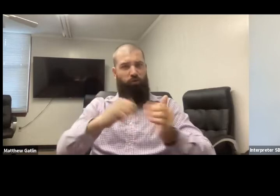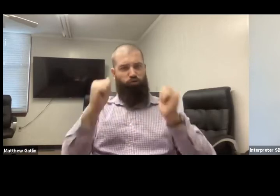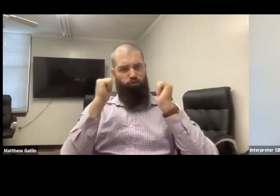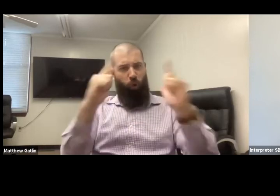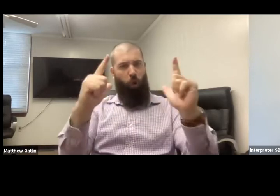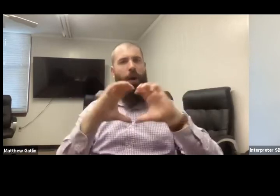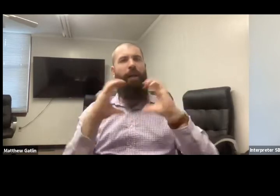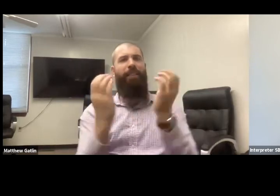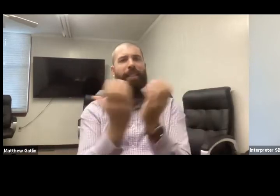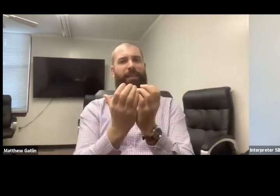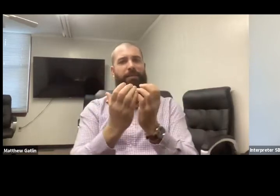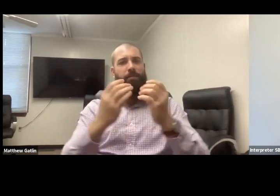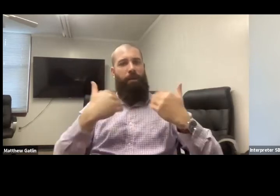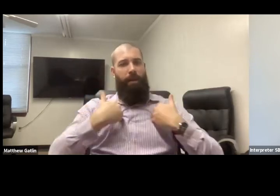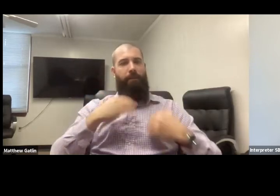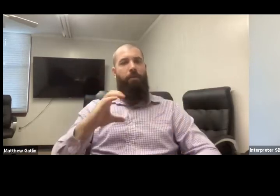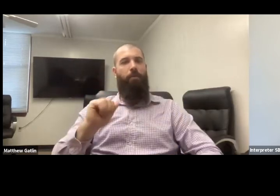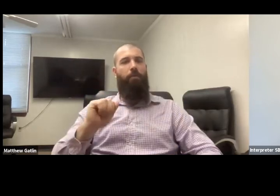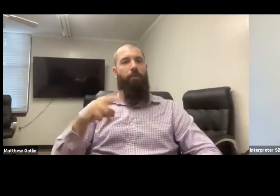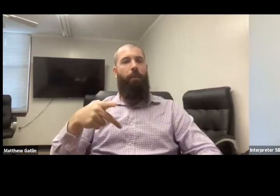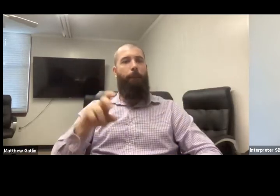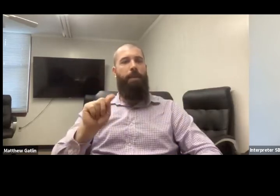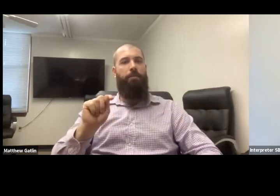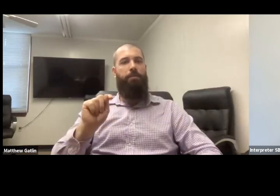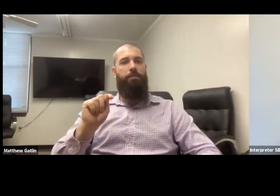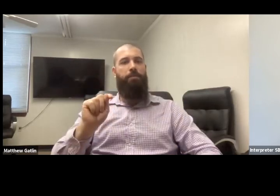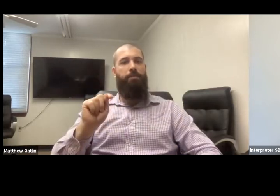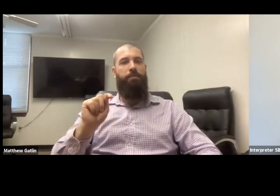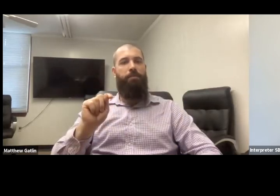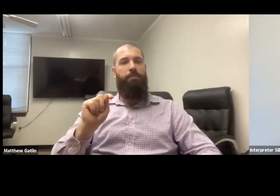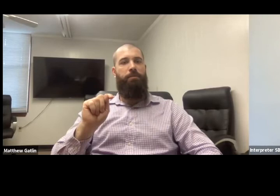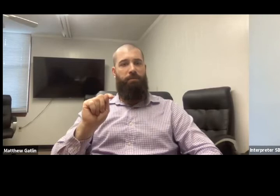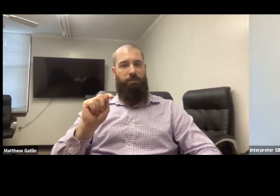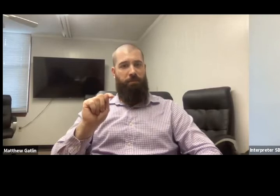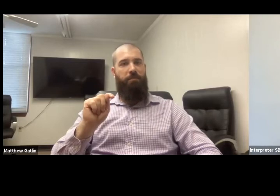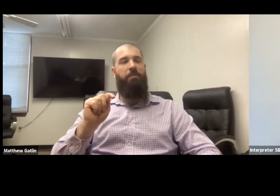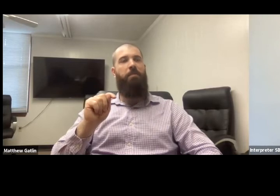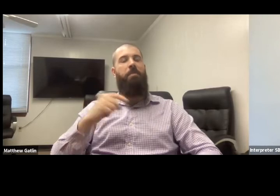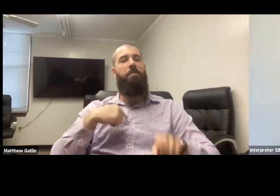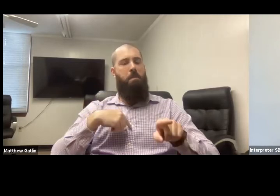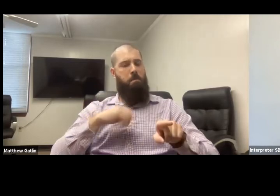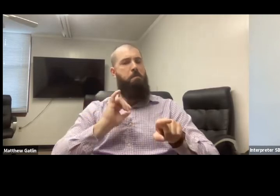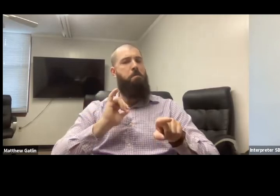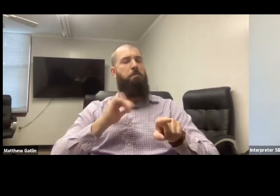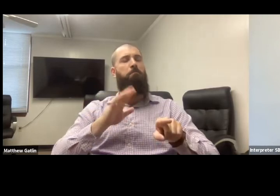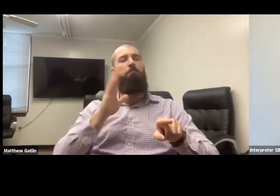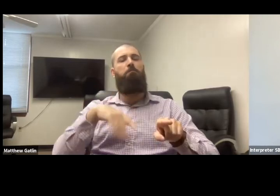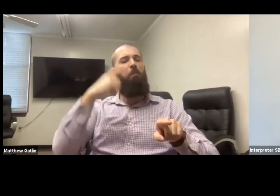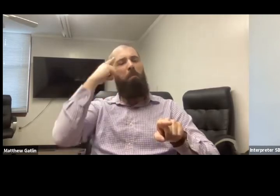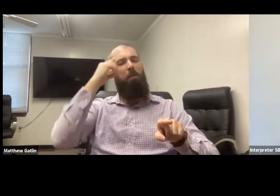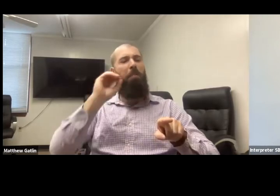When I was at Gallaudet, I noticed that all the classes had carpet in the rooms on the floors.